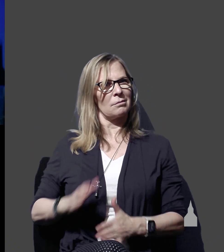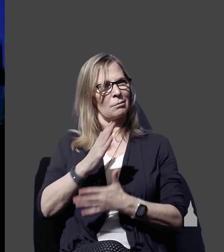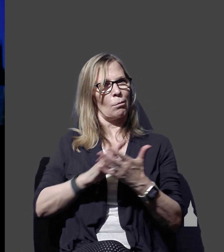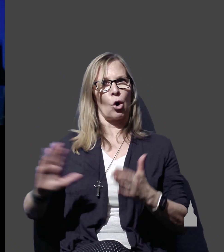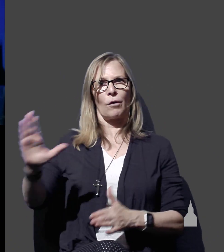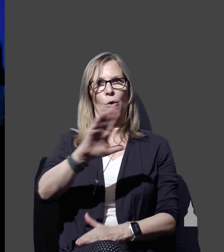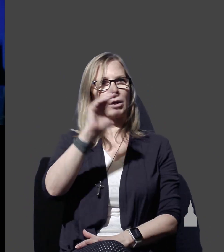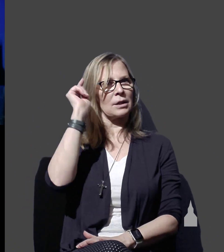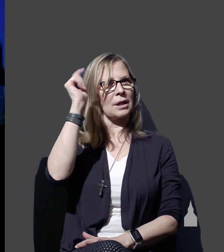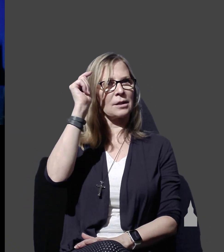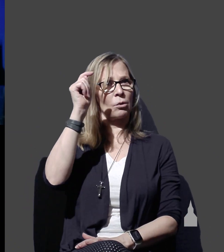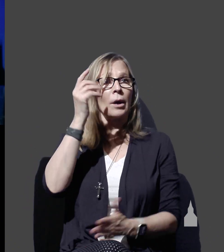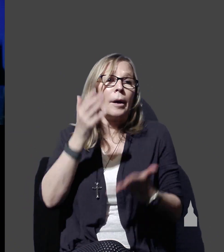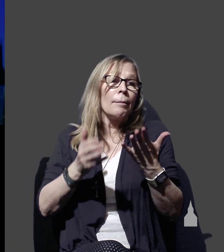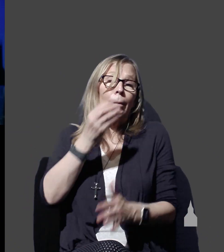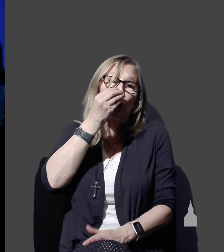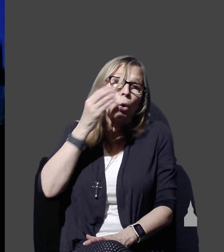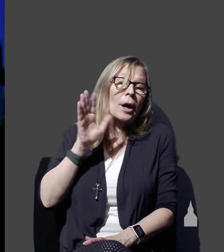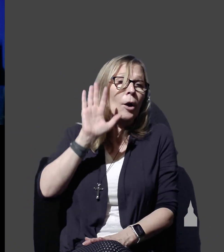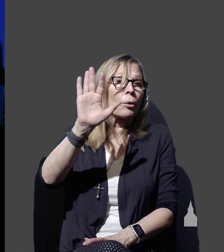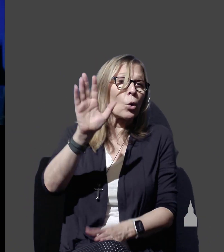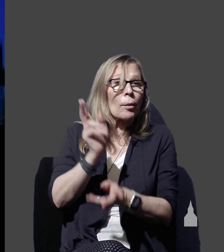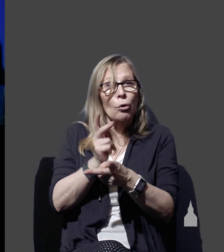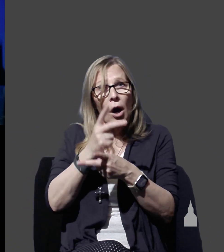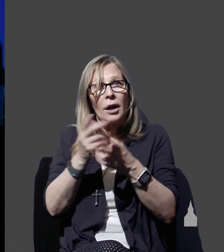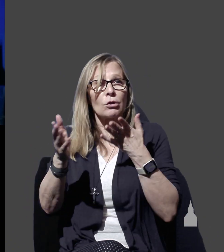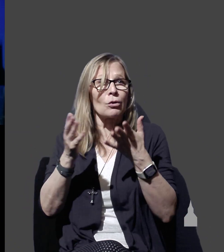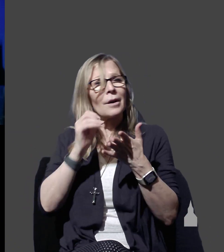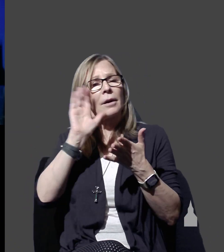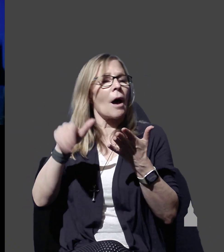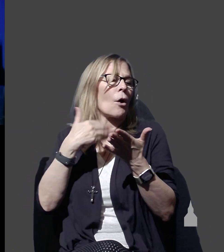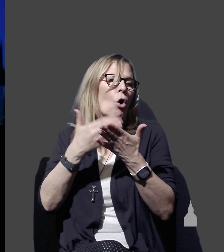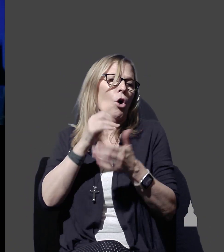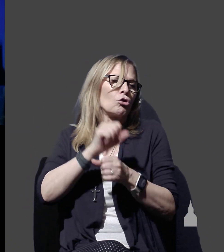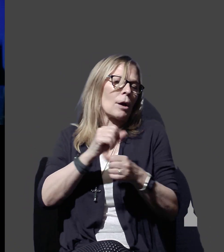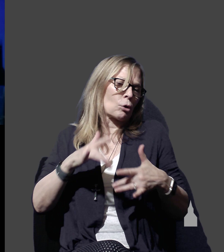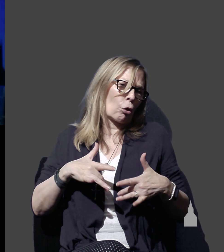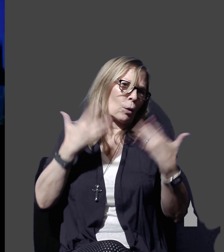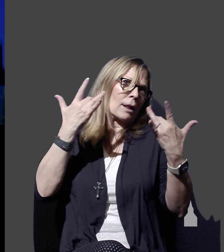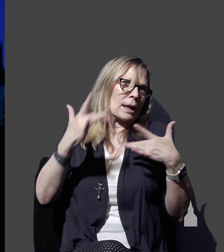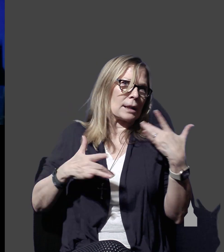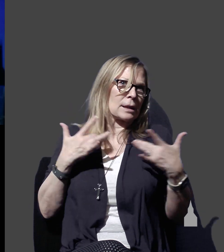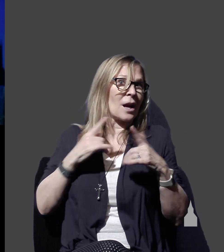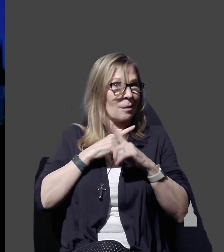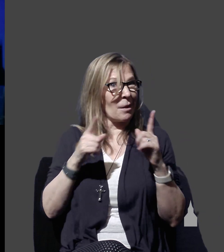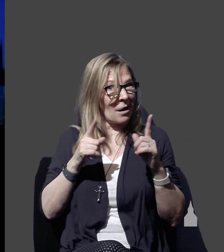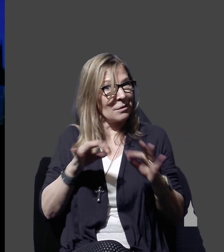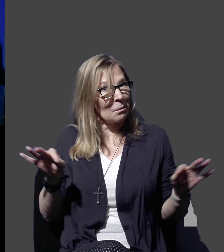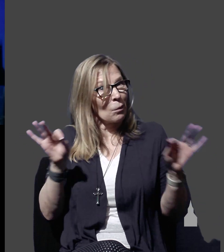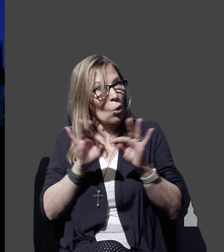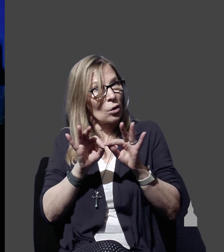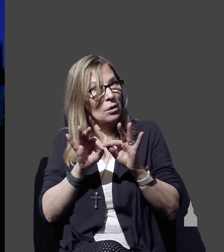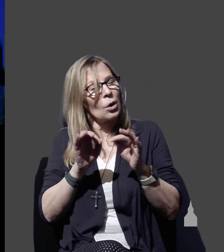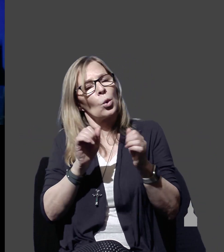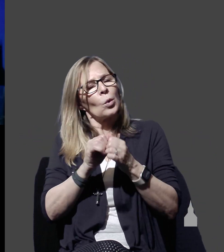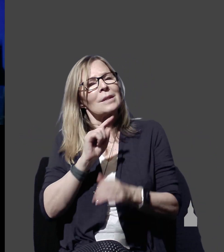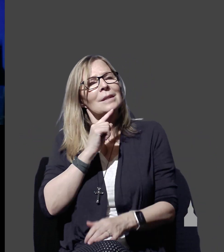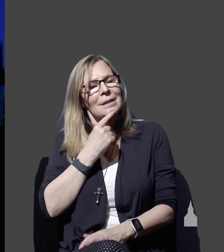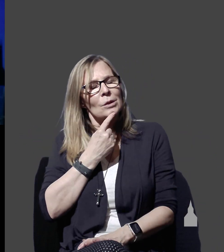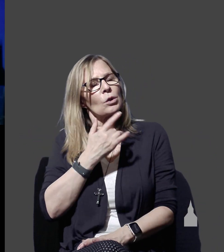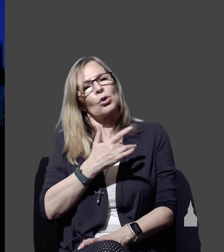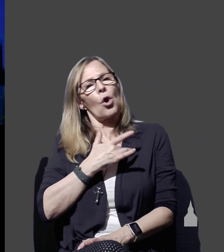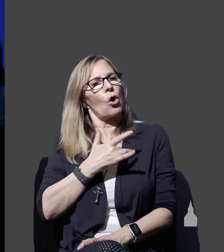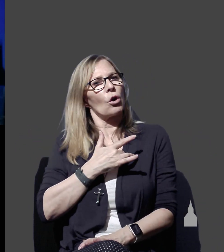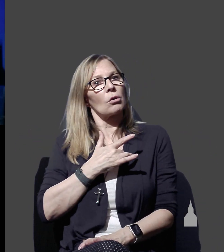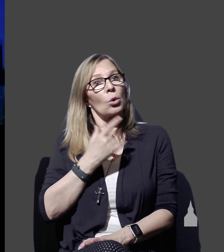You may not care about your employer or their product of service. Not all jobs are thrilling and exciting, but it doesn't matter. With sincerity of heart,